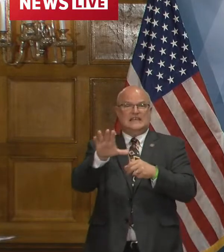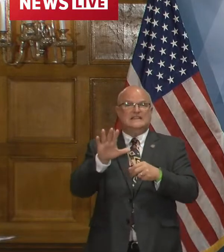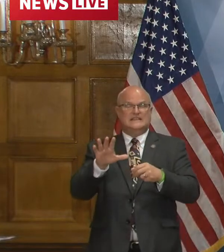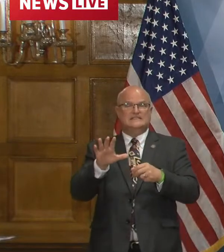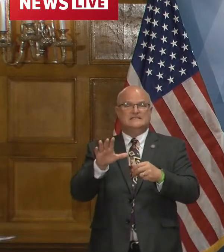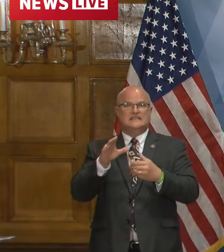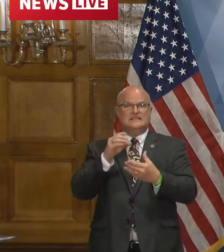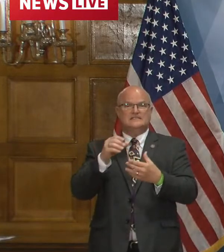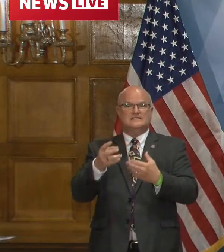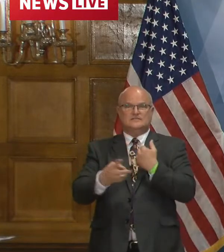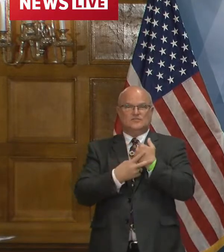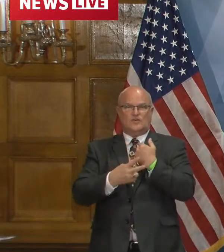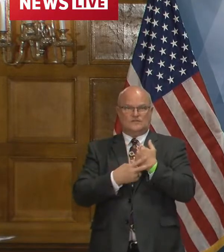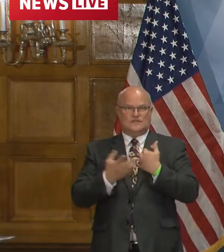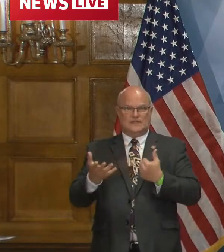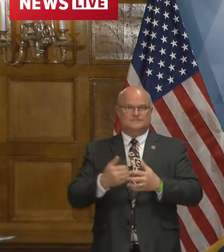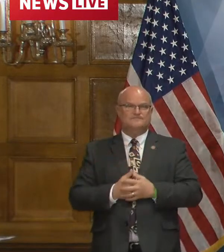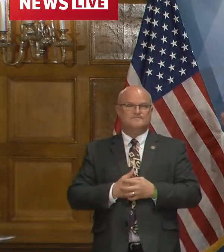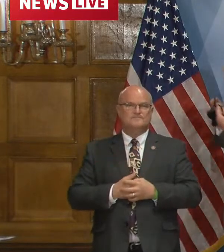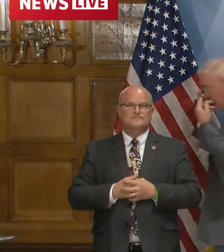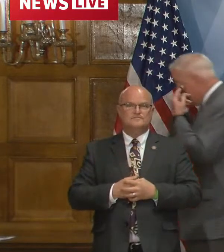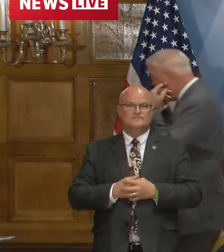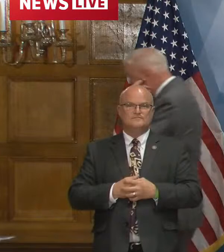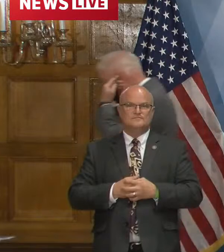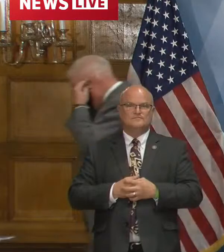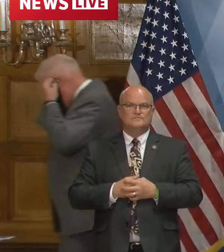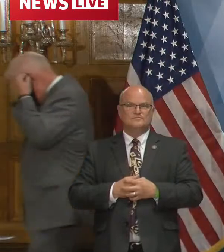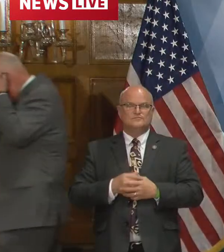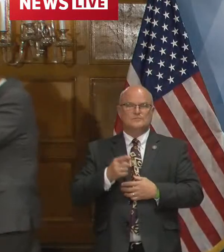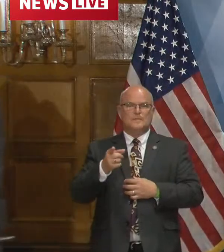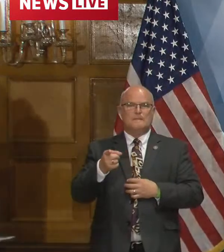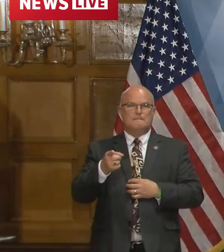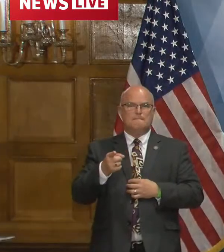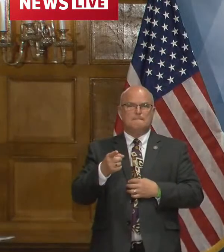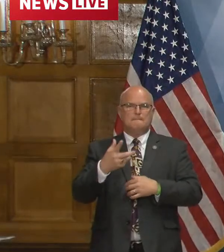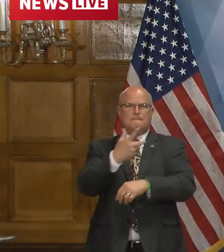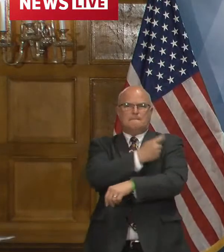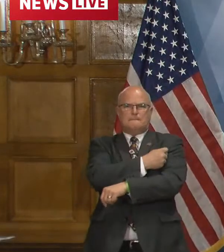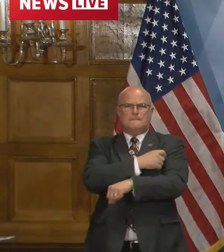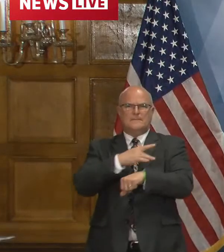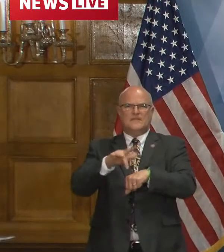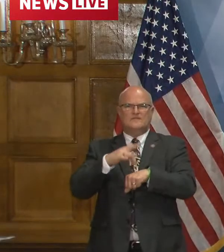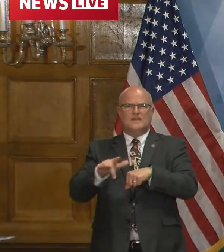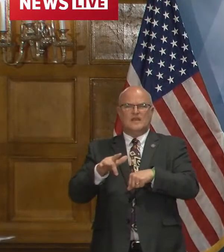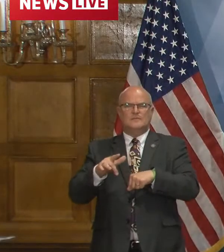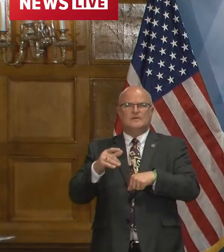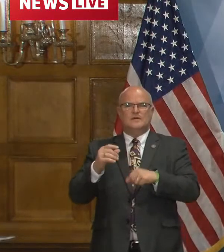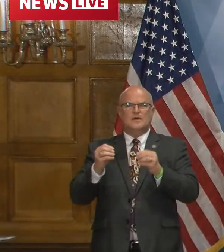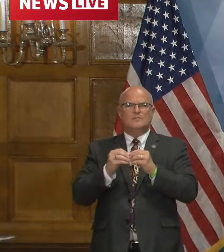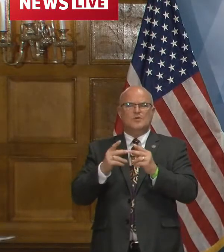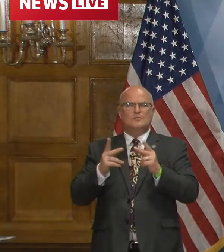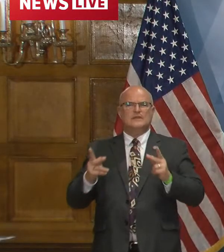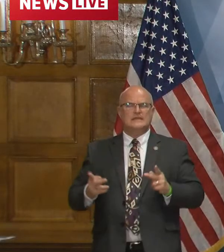borders. More available available in more